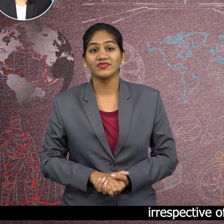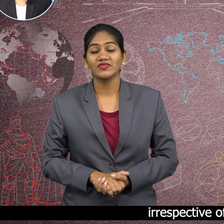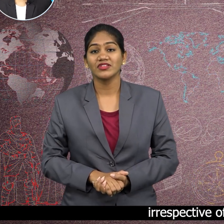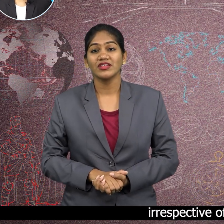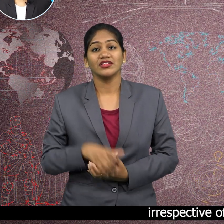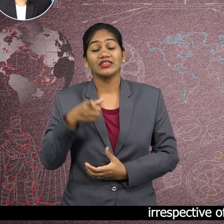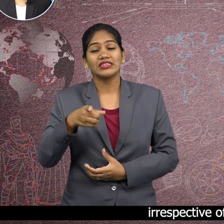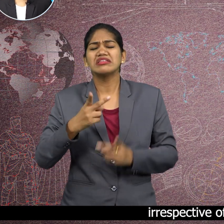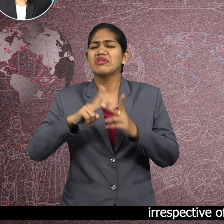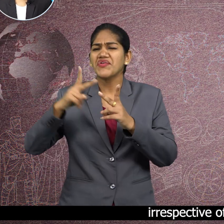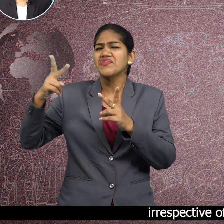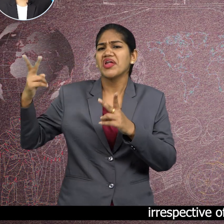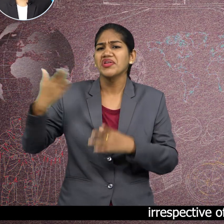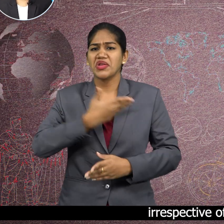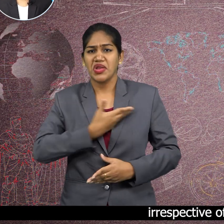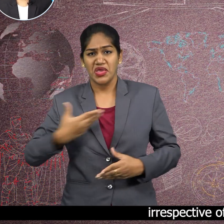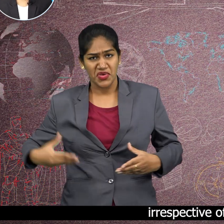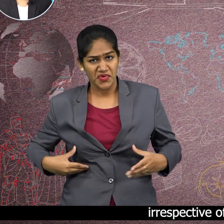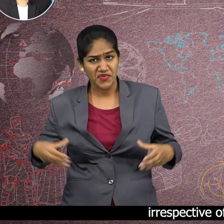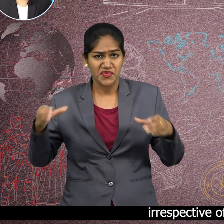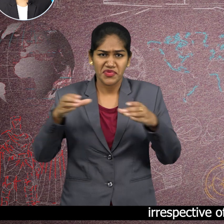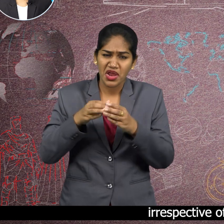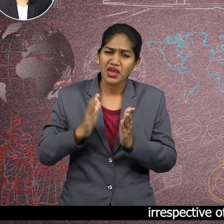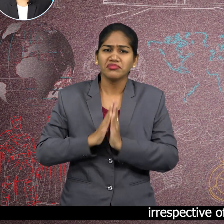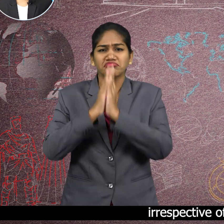Irrespective of caste or religion,